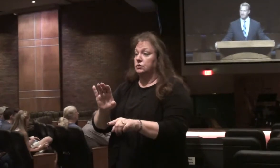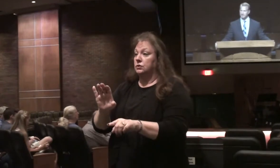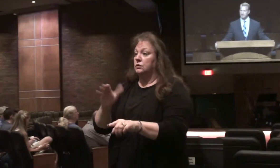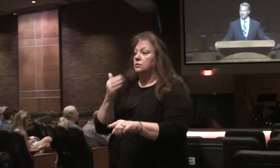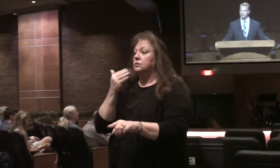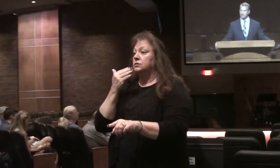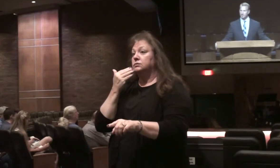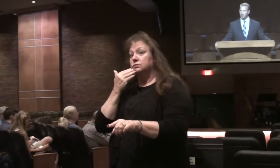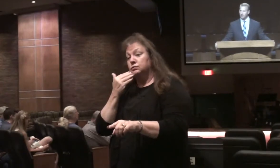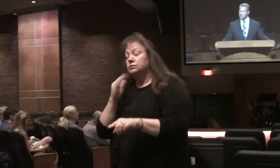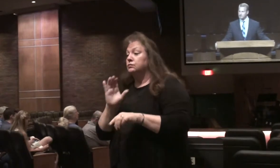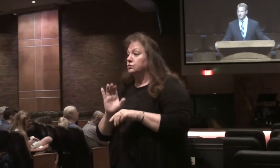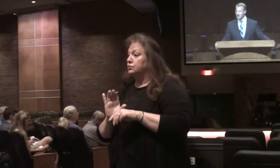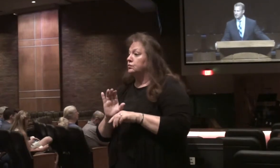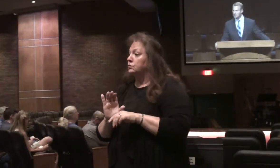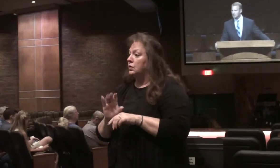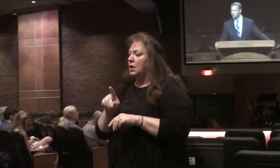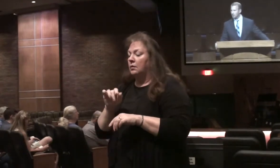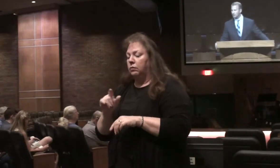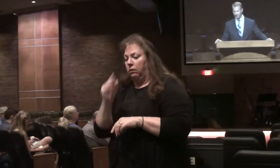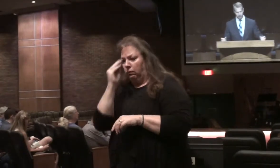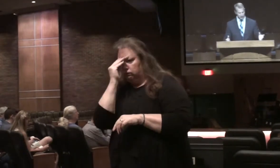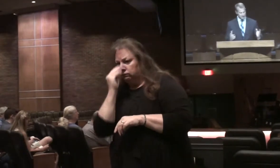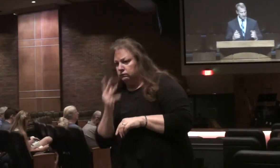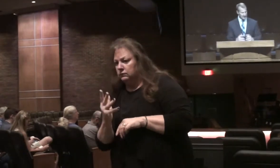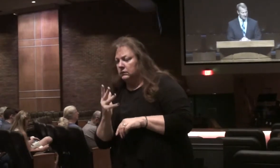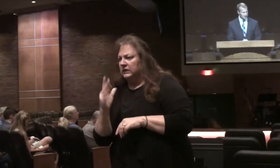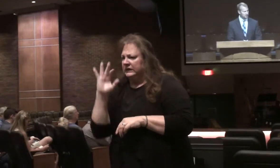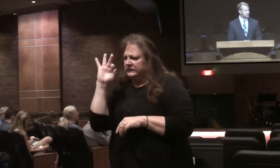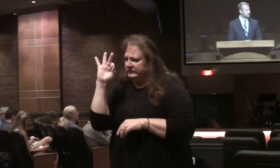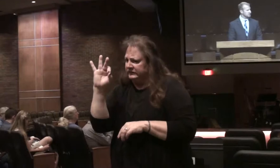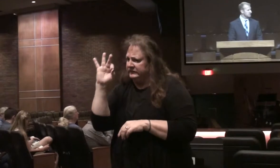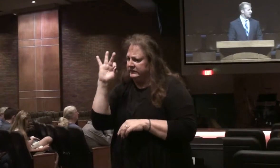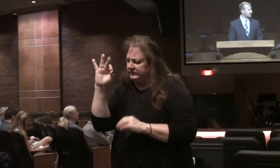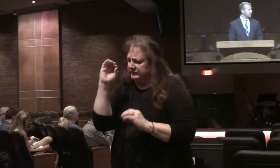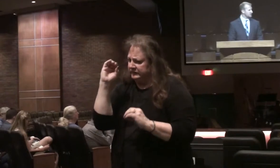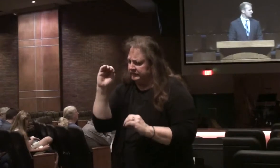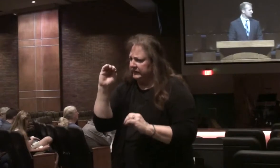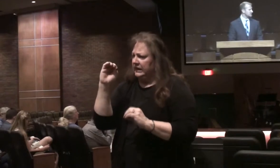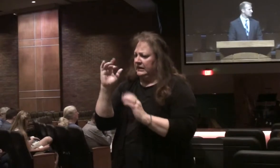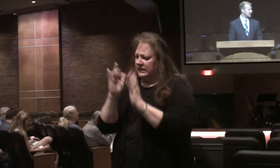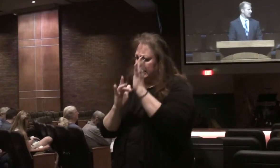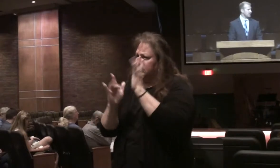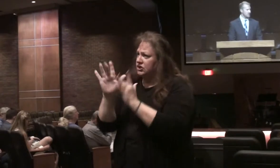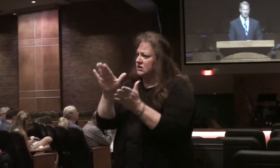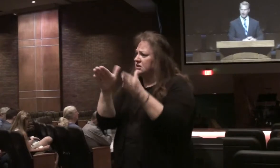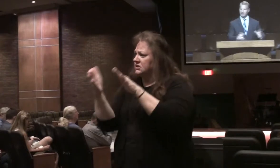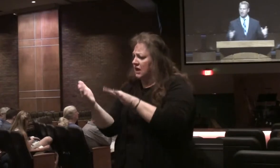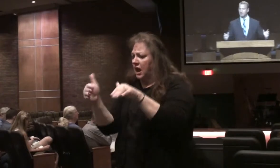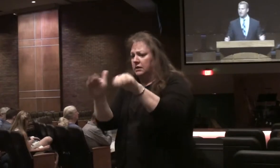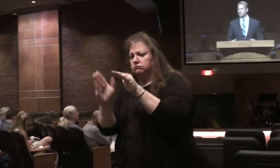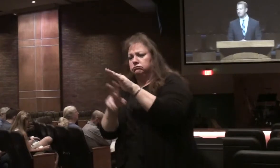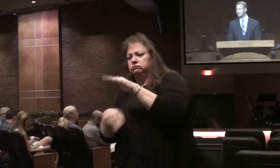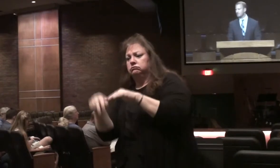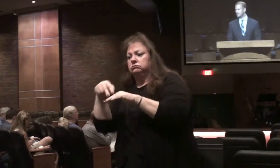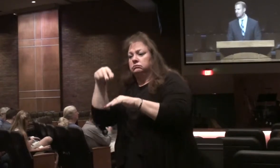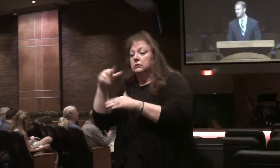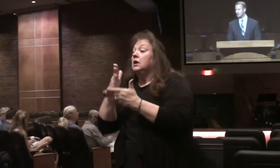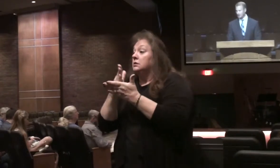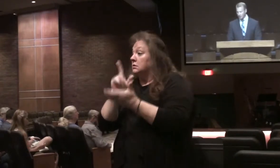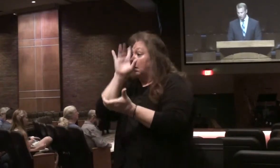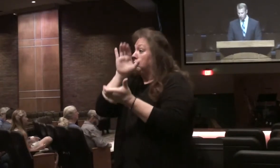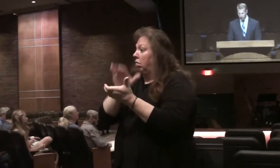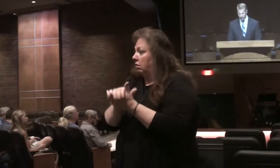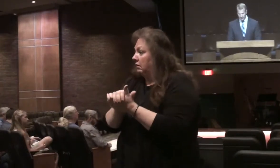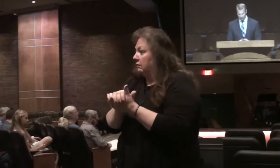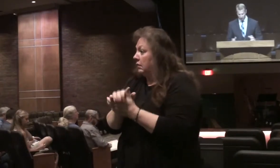was. Paul took the gospel of Corinth. He preached the gospel of the crucified and resurrected Messiah. And some believed.